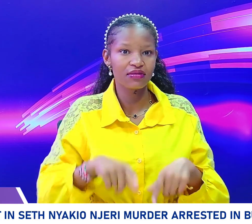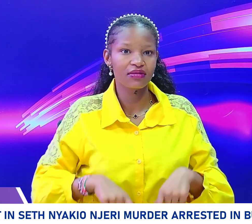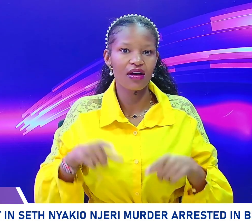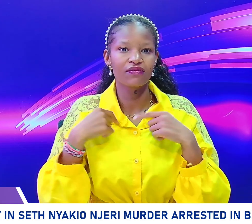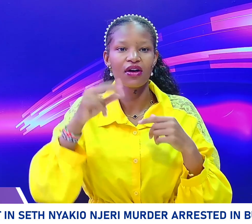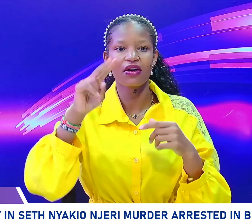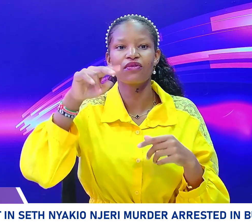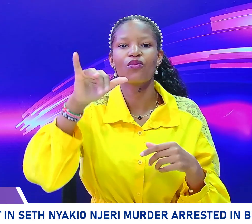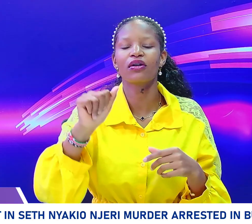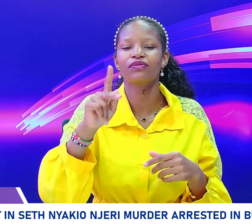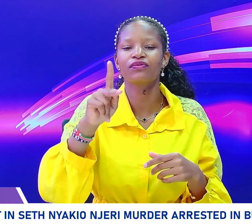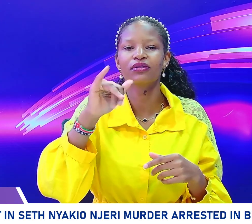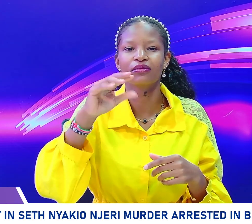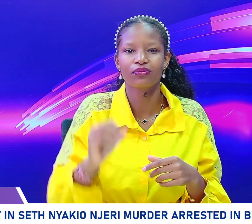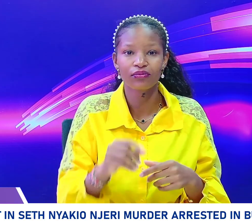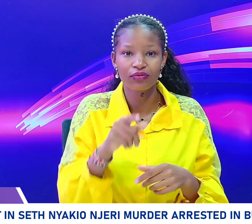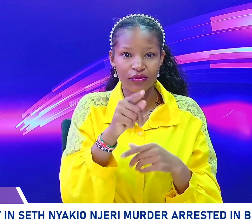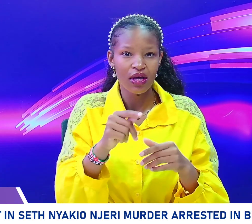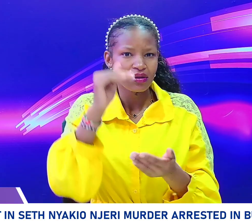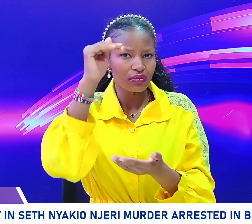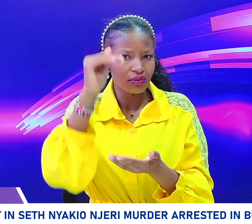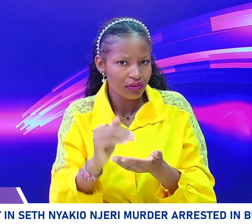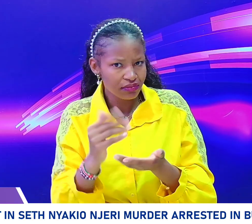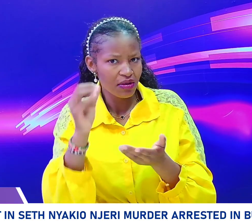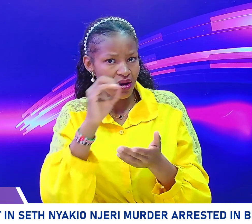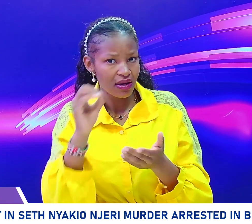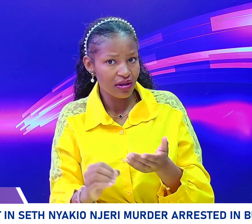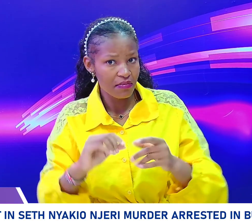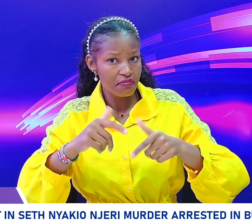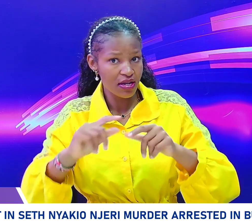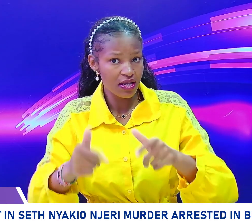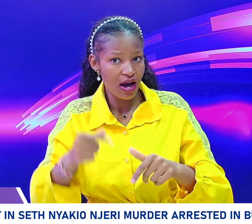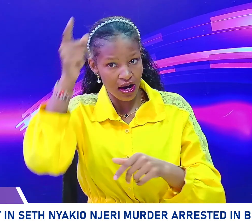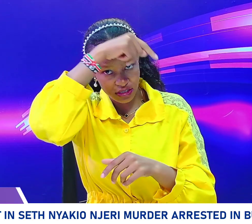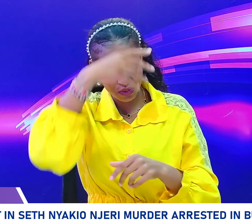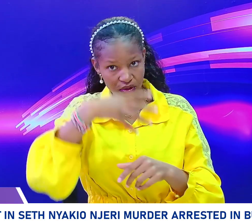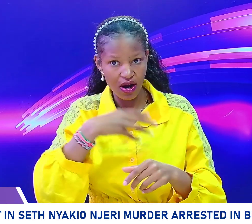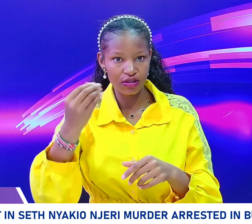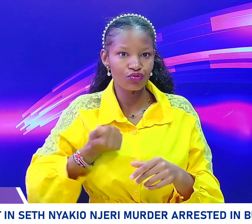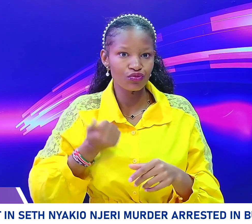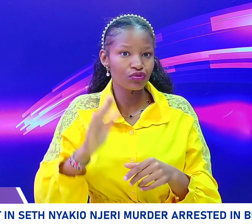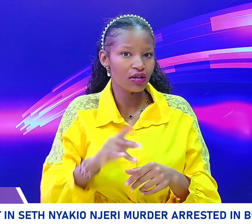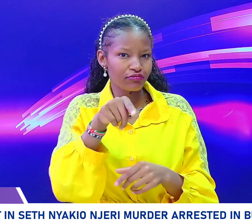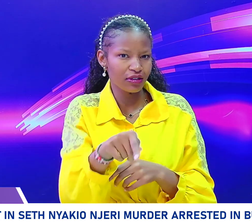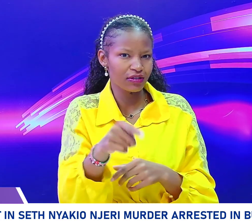Nyakio, a recent media graduate and daughter to a nominated MCA from Kirinyaga County,